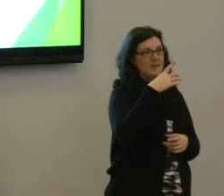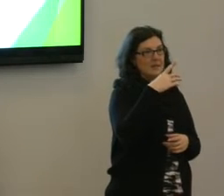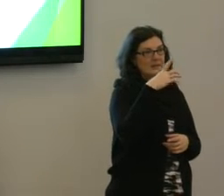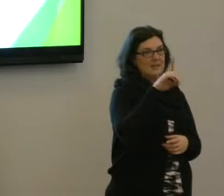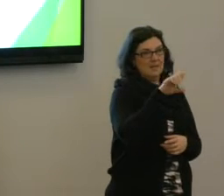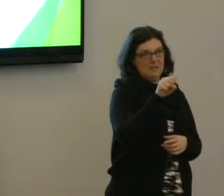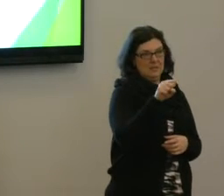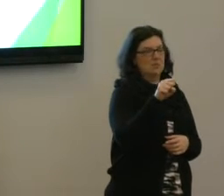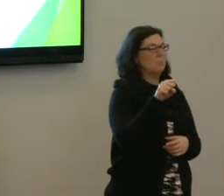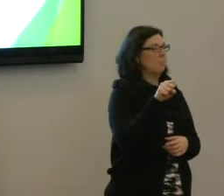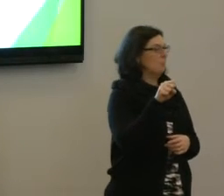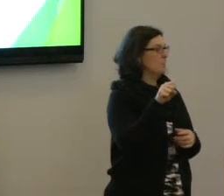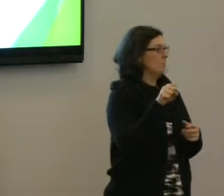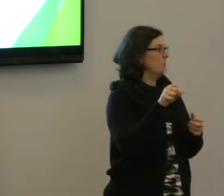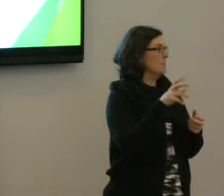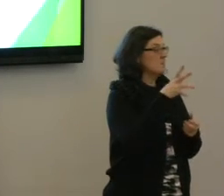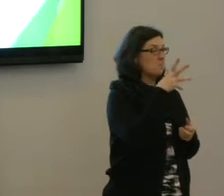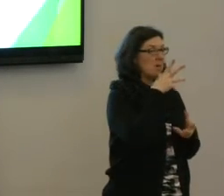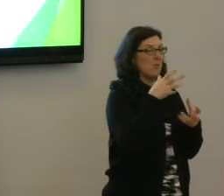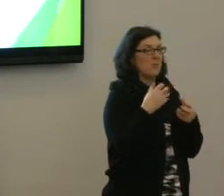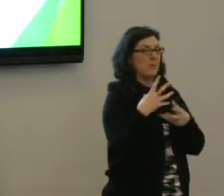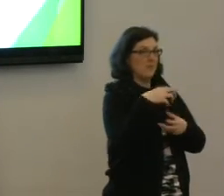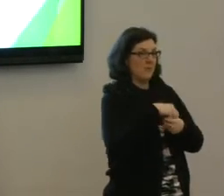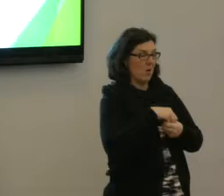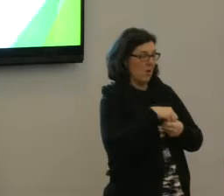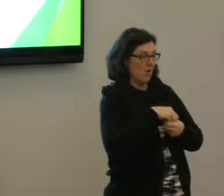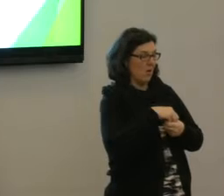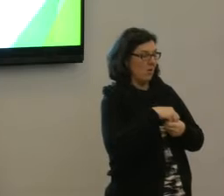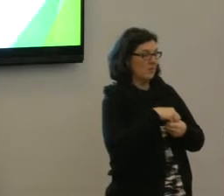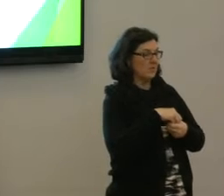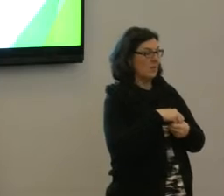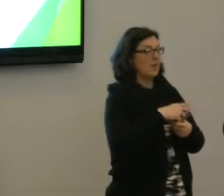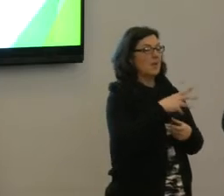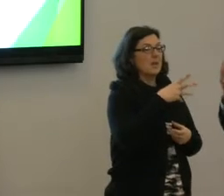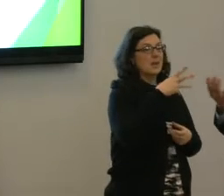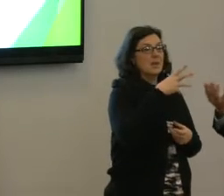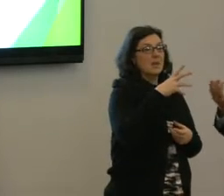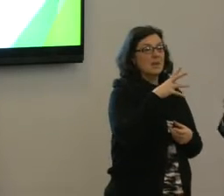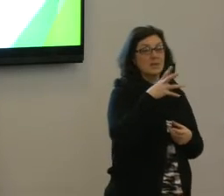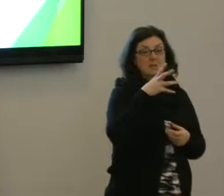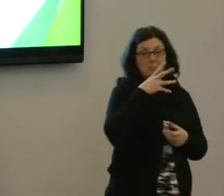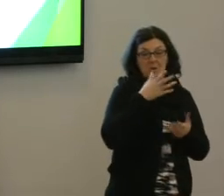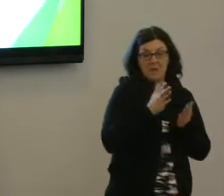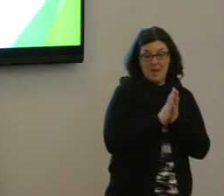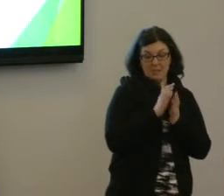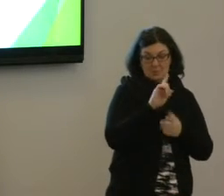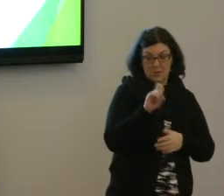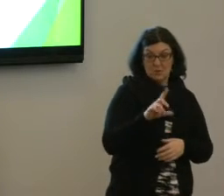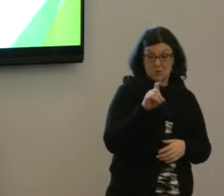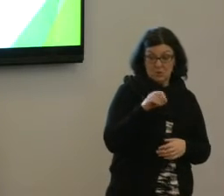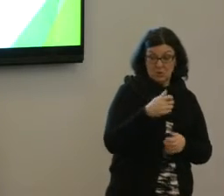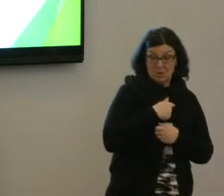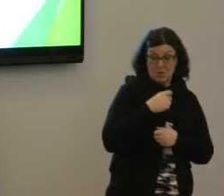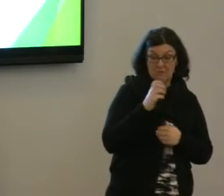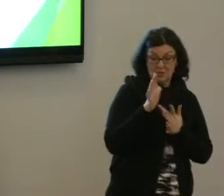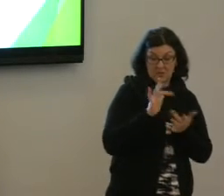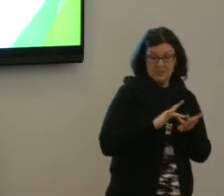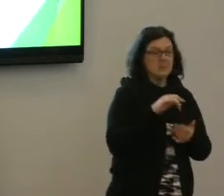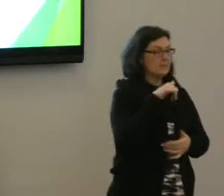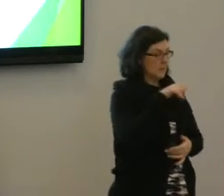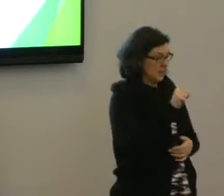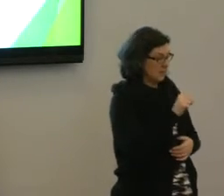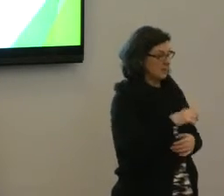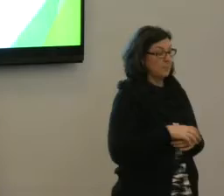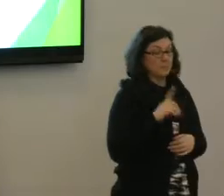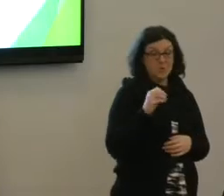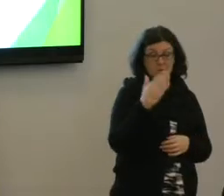her mom and wanted to be a member, and the pastor asked the questions. "Do you love Jesus?" "Yes." "Does